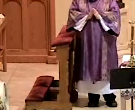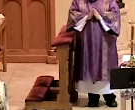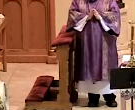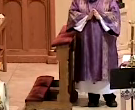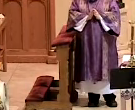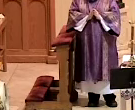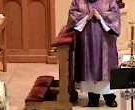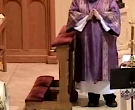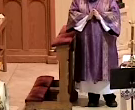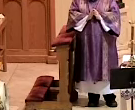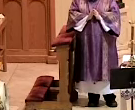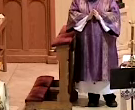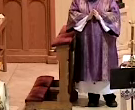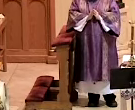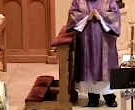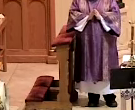food